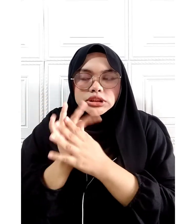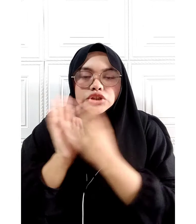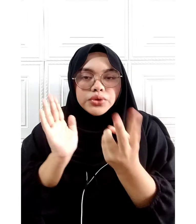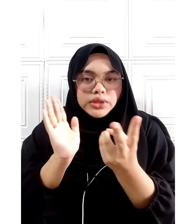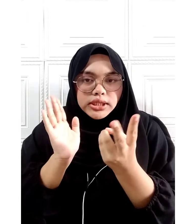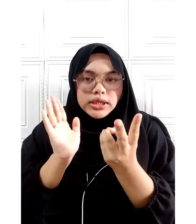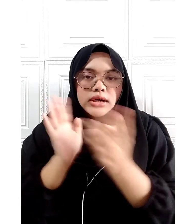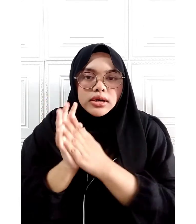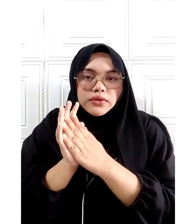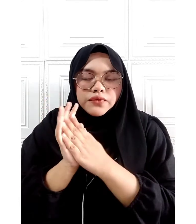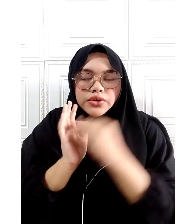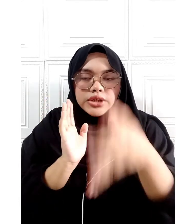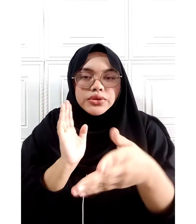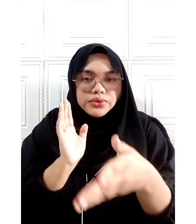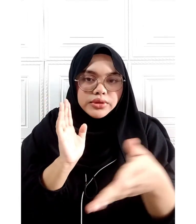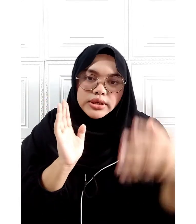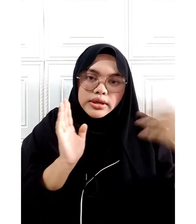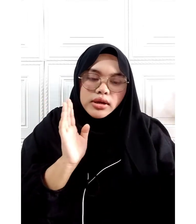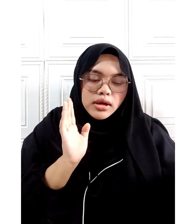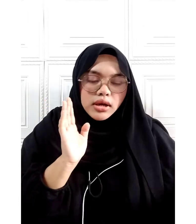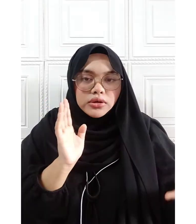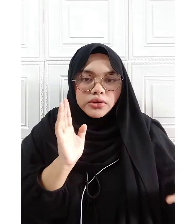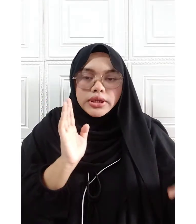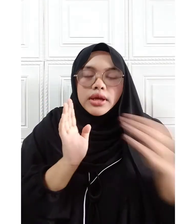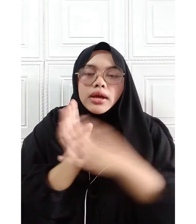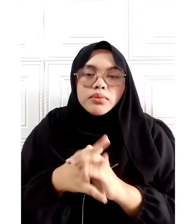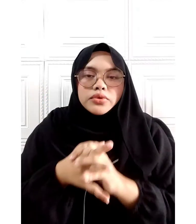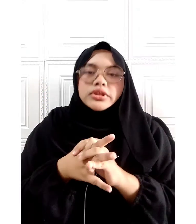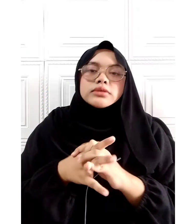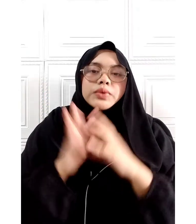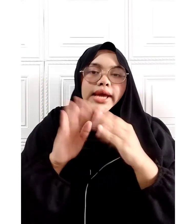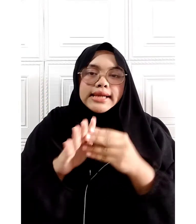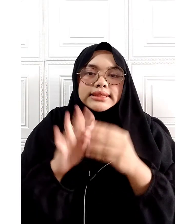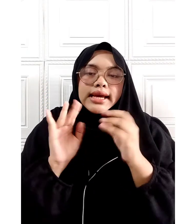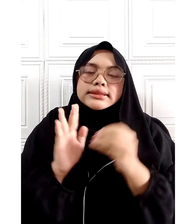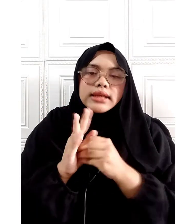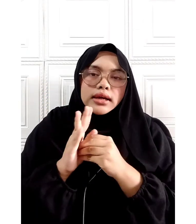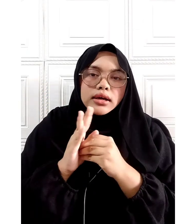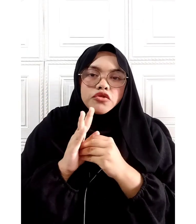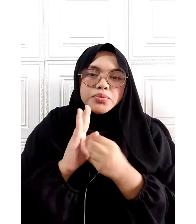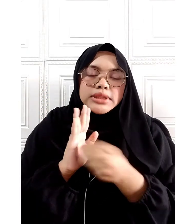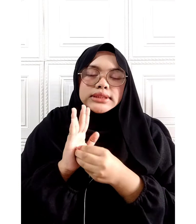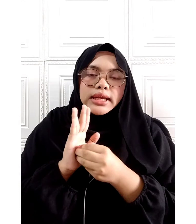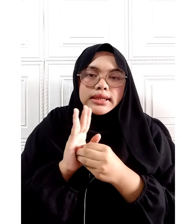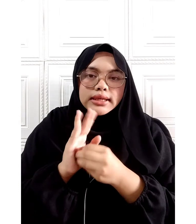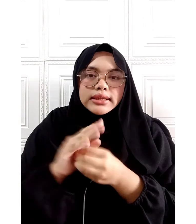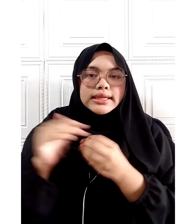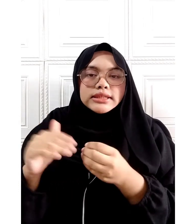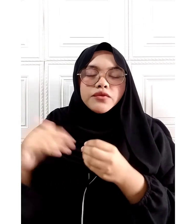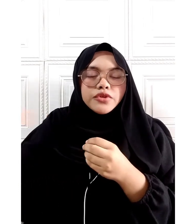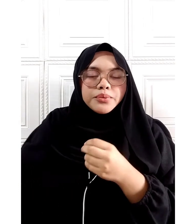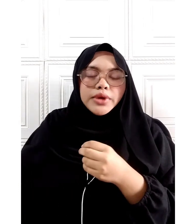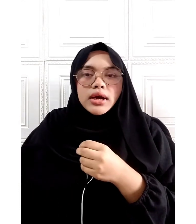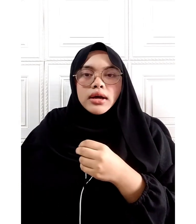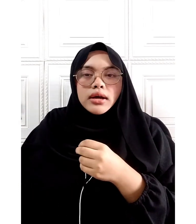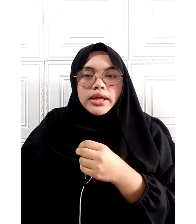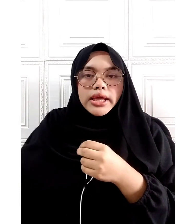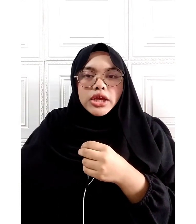2 Newton for the 2 Newton load. W times with X represent the distance from A to